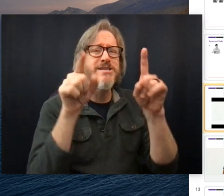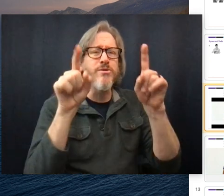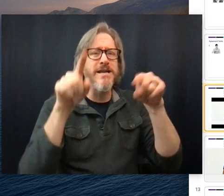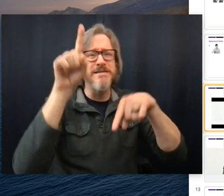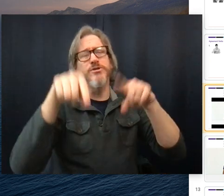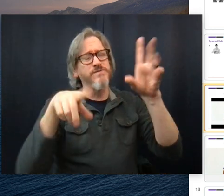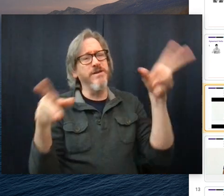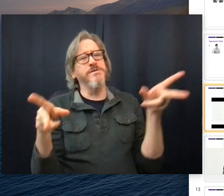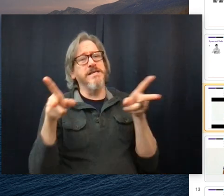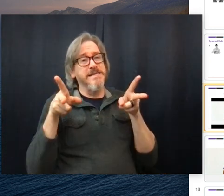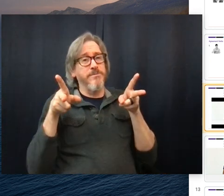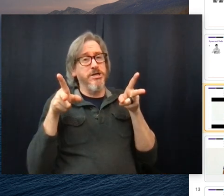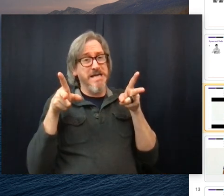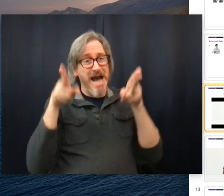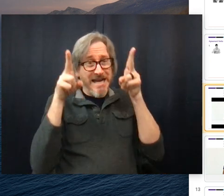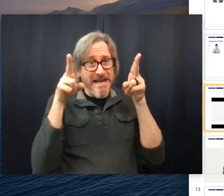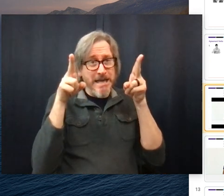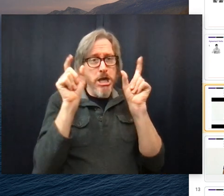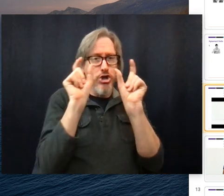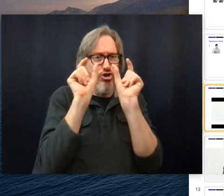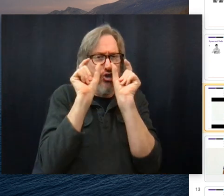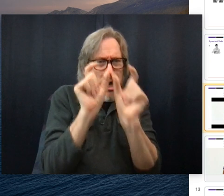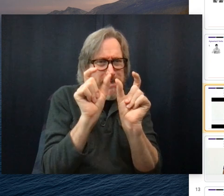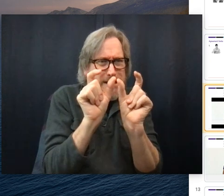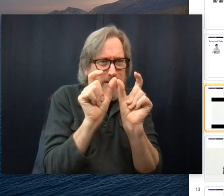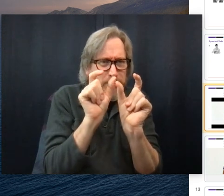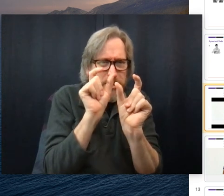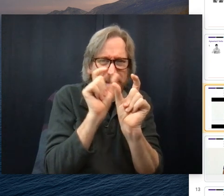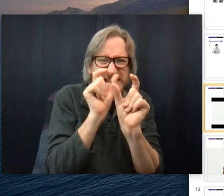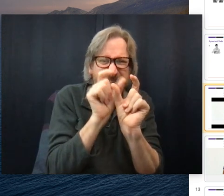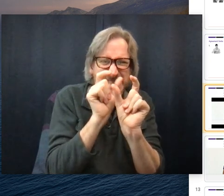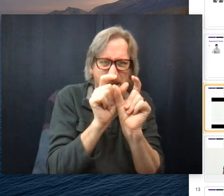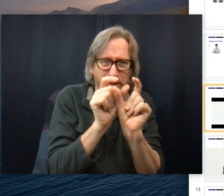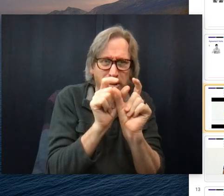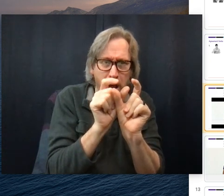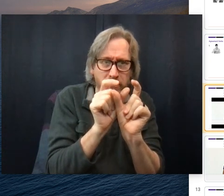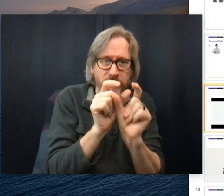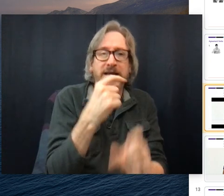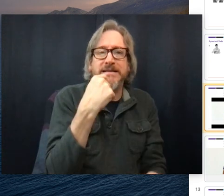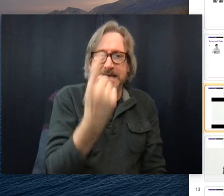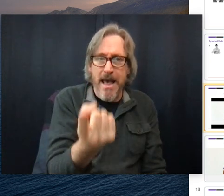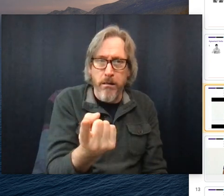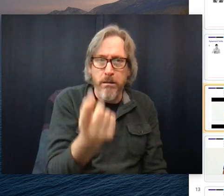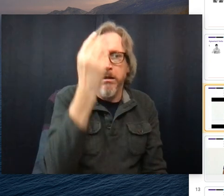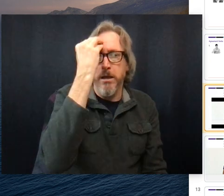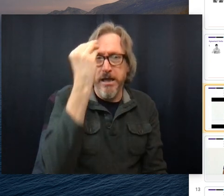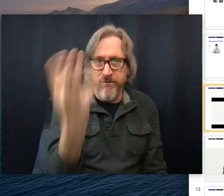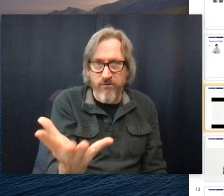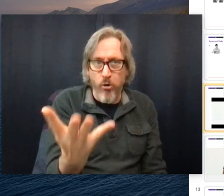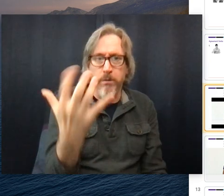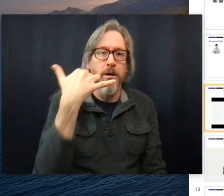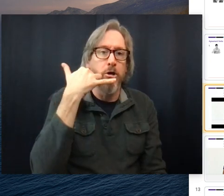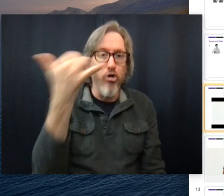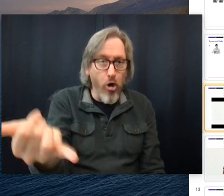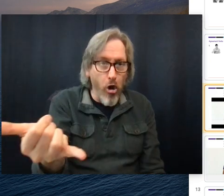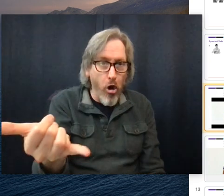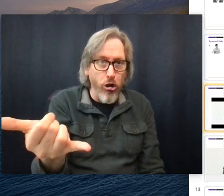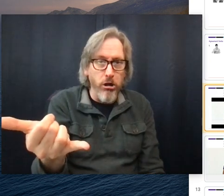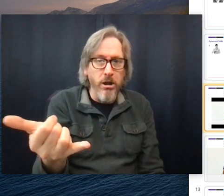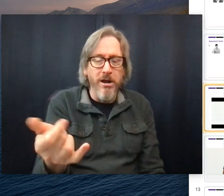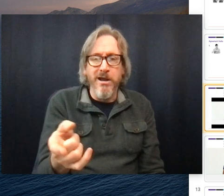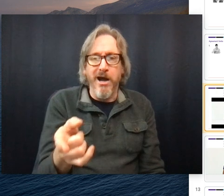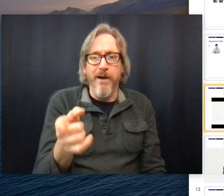I didn't put those videos in because I'm cutting just to the base example of tell, inform,